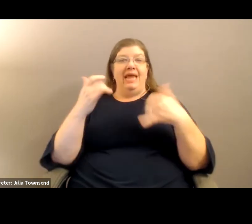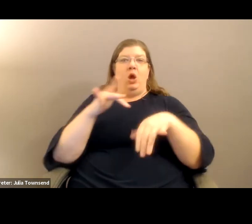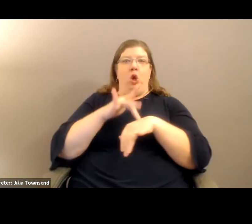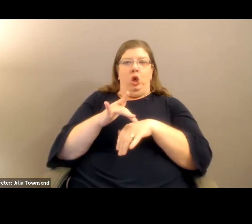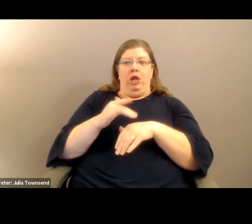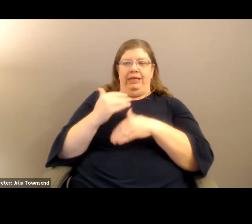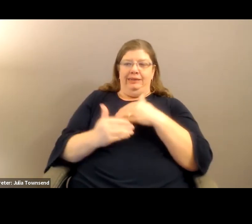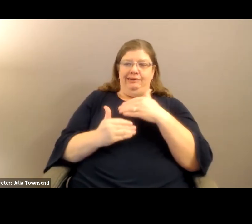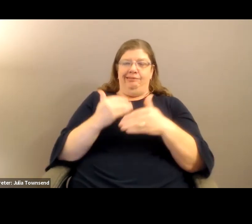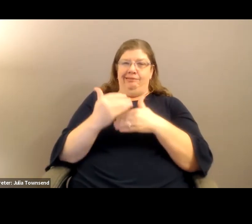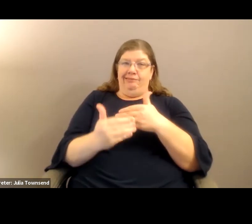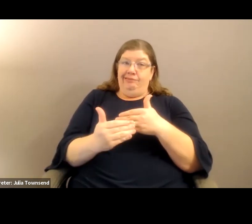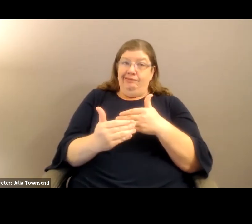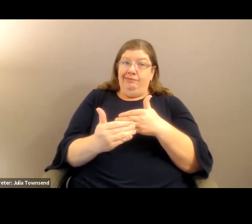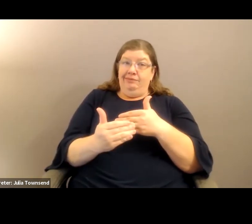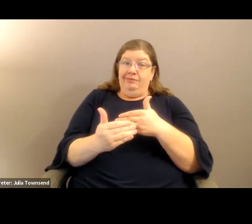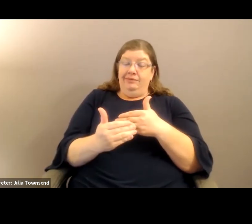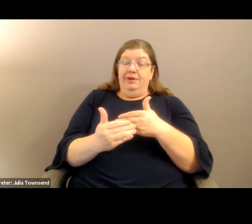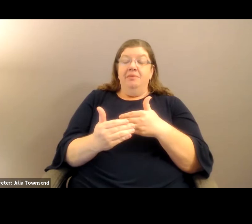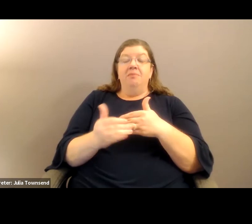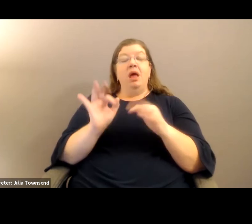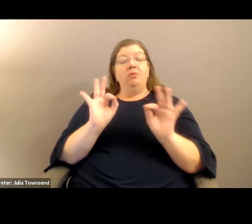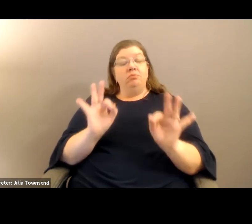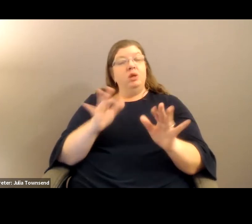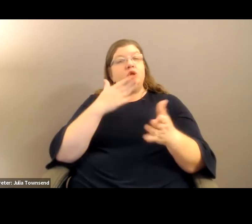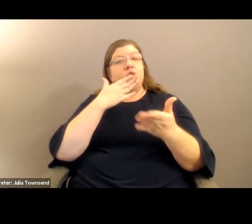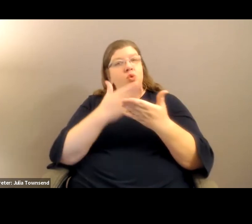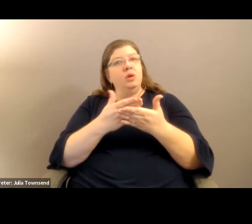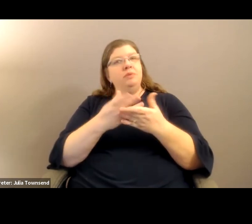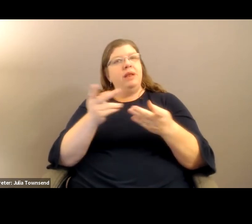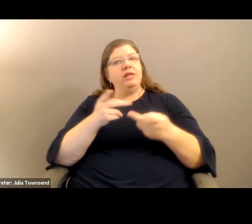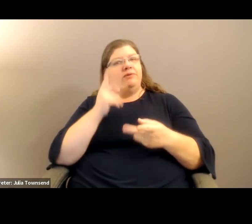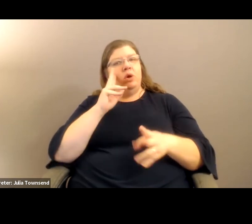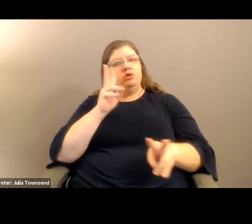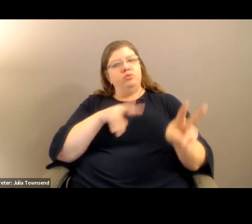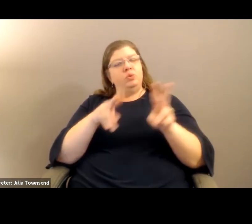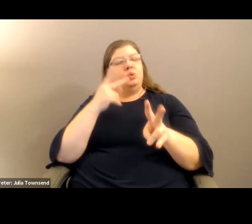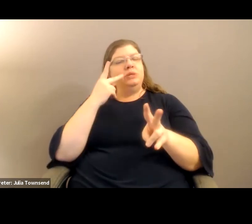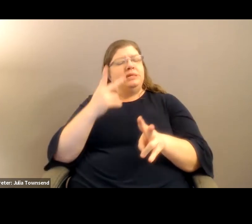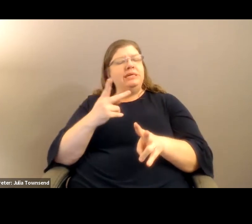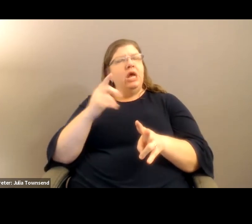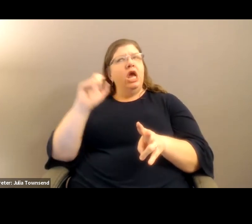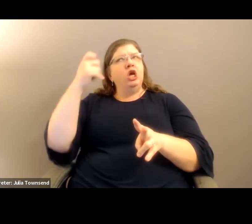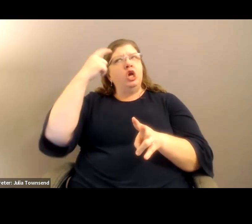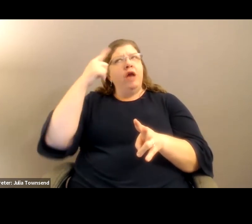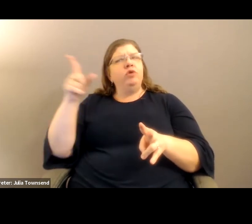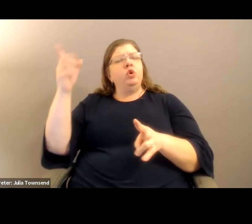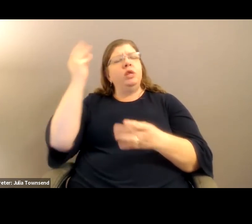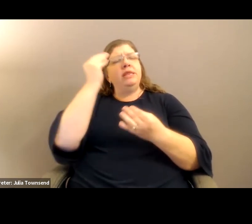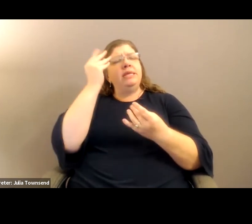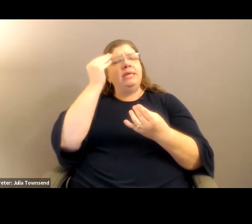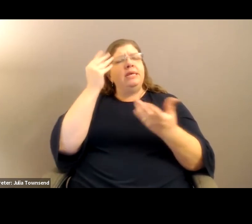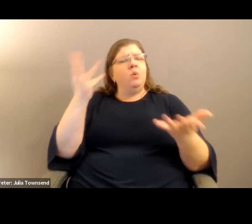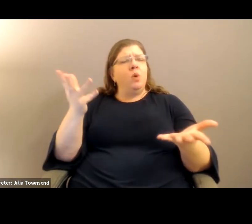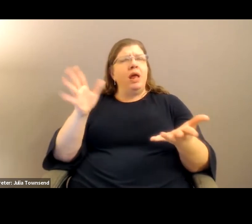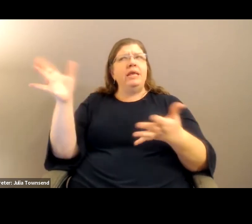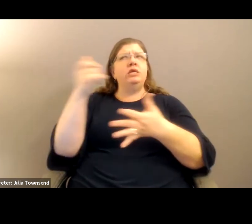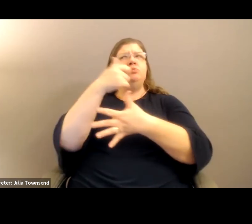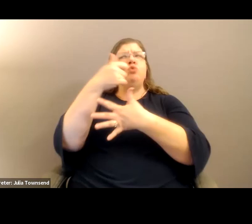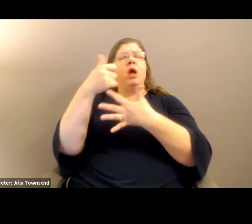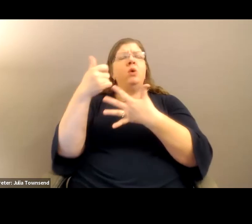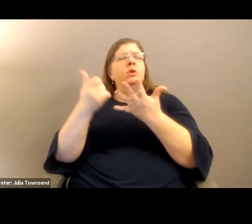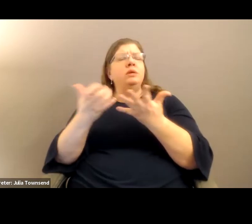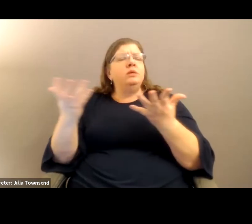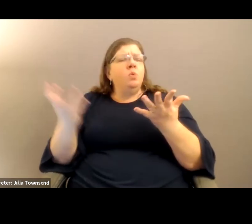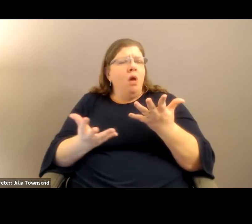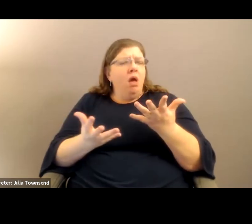stages, but it's really a good place for us to see what our governor is thinking, what his priorities are, what we